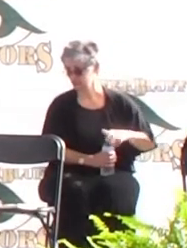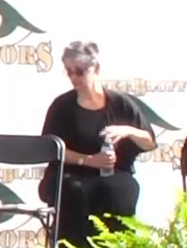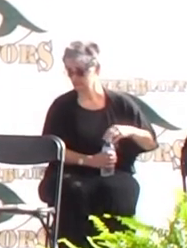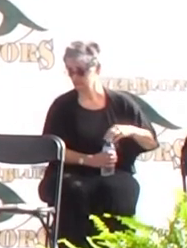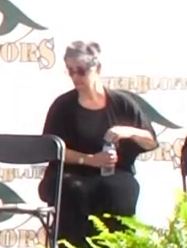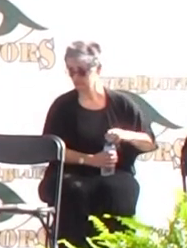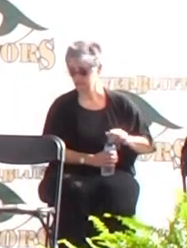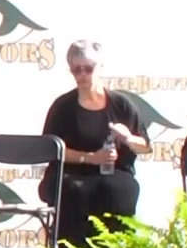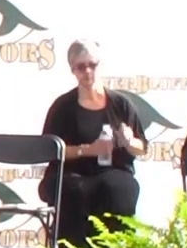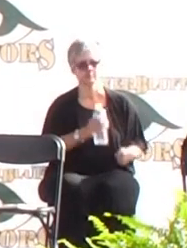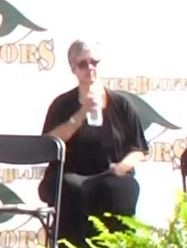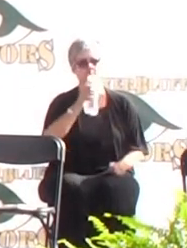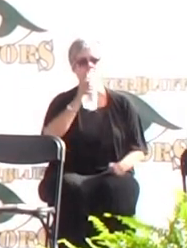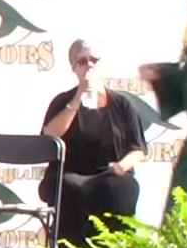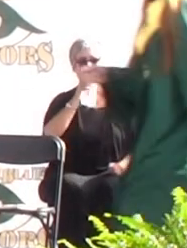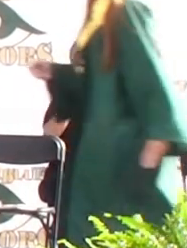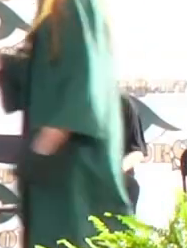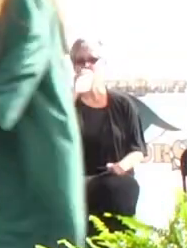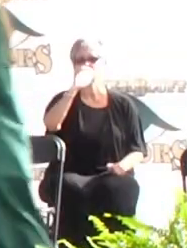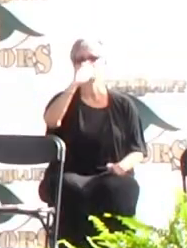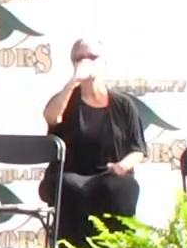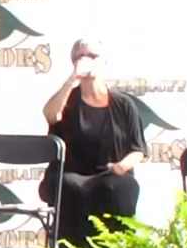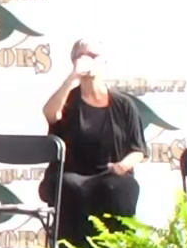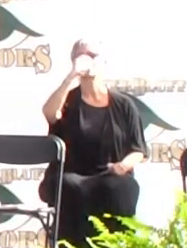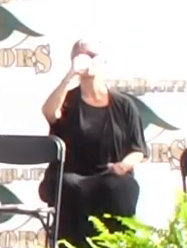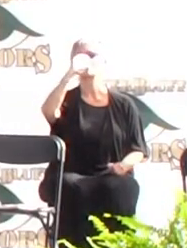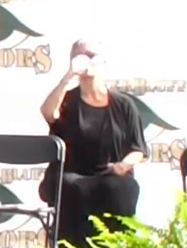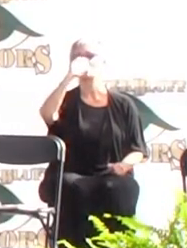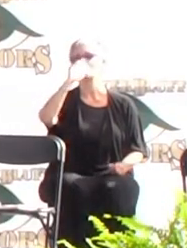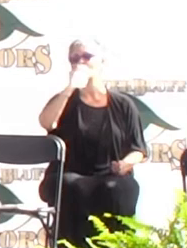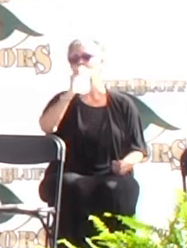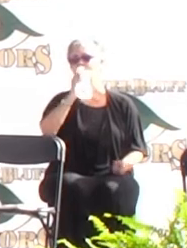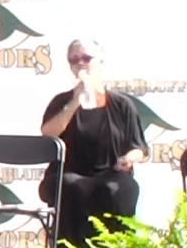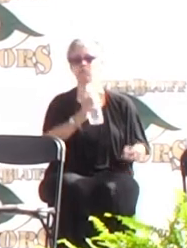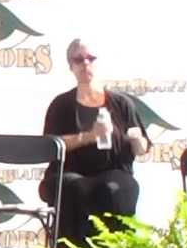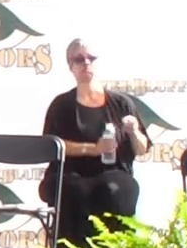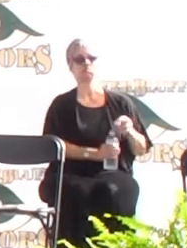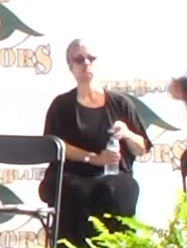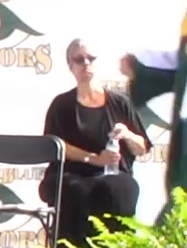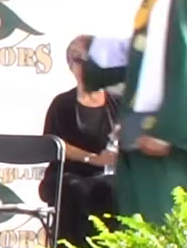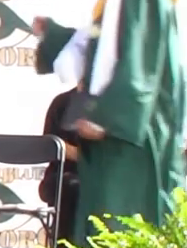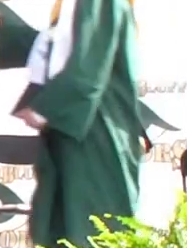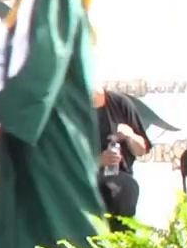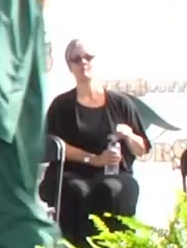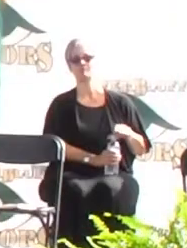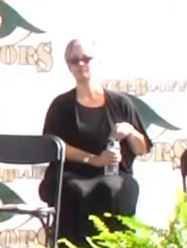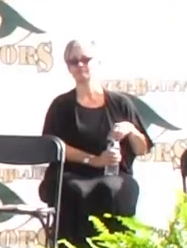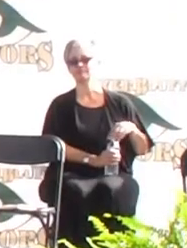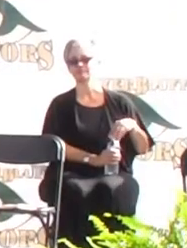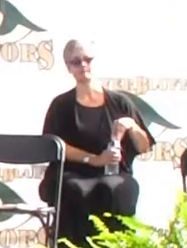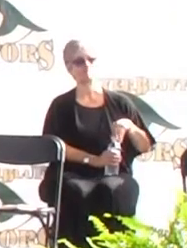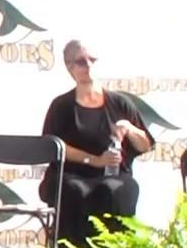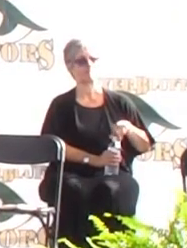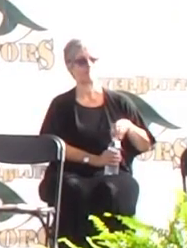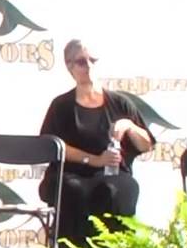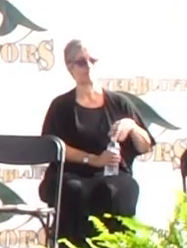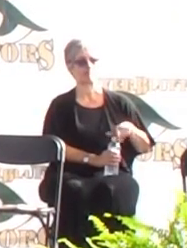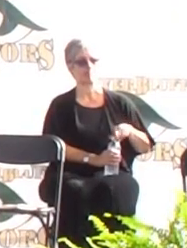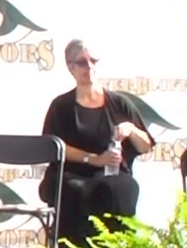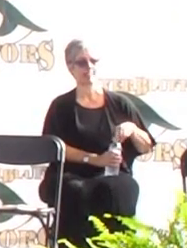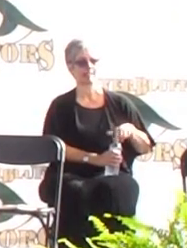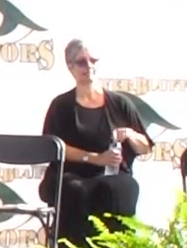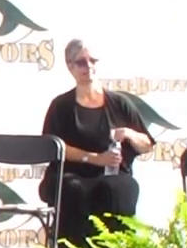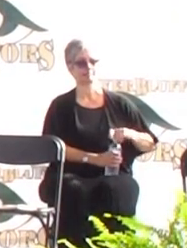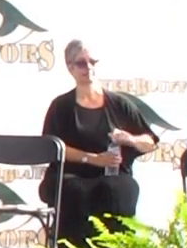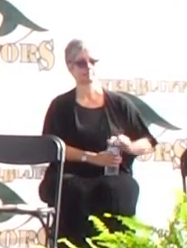Ansley Christine Black, honor graduate. Patton Custis Byers, honor graduate, center graduate. Brandon